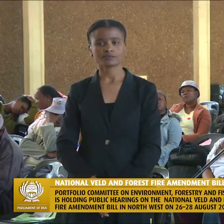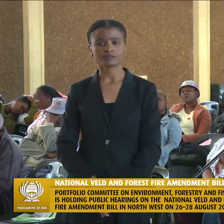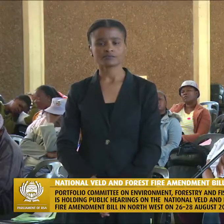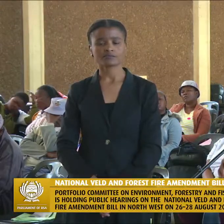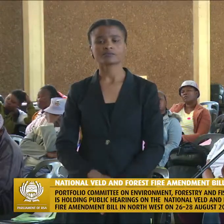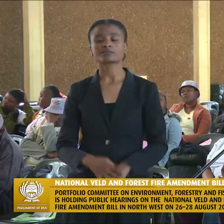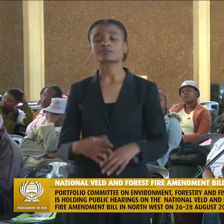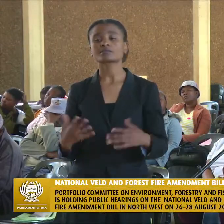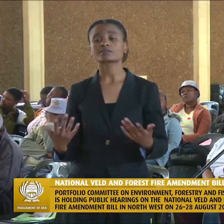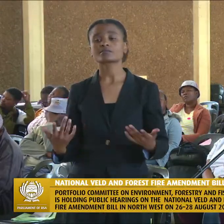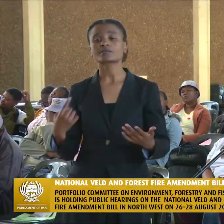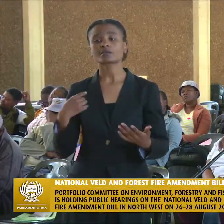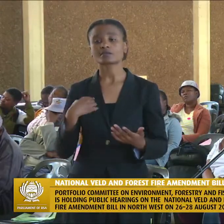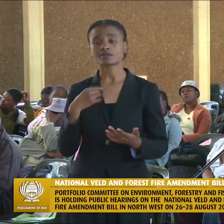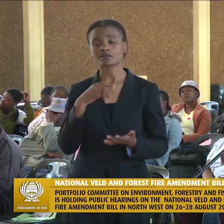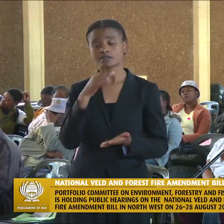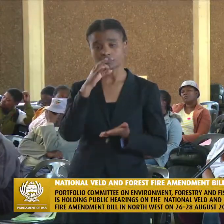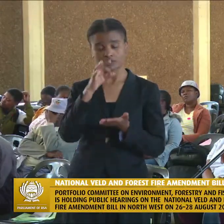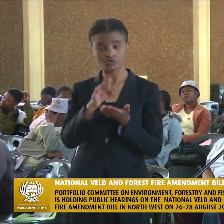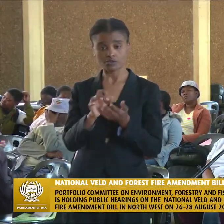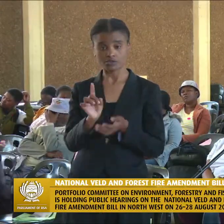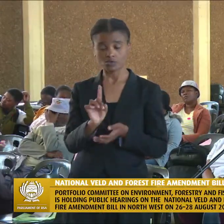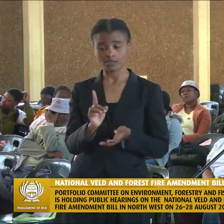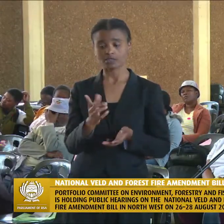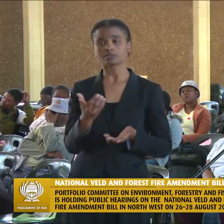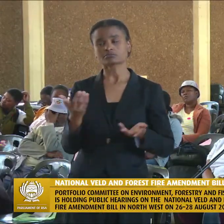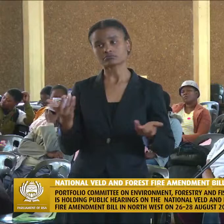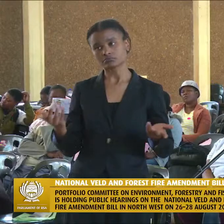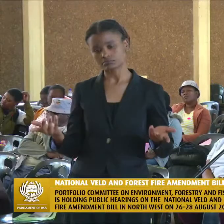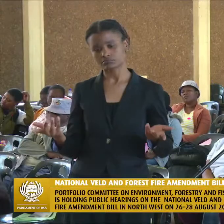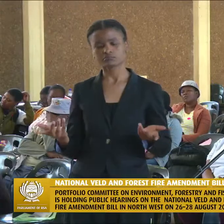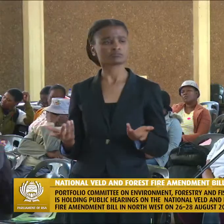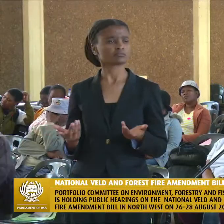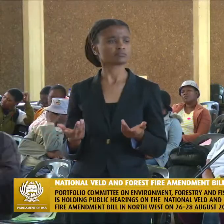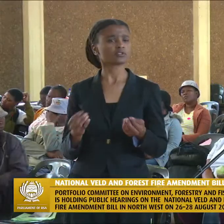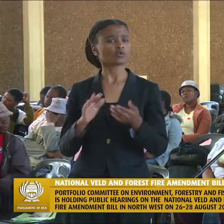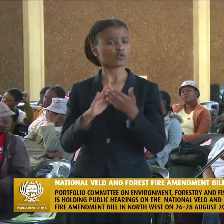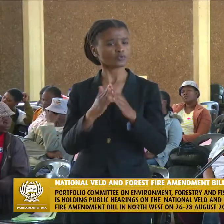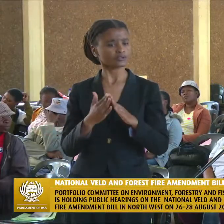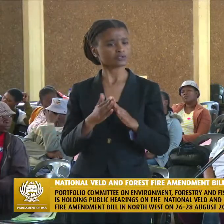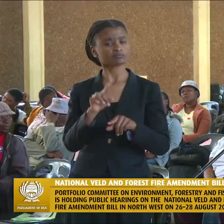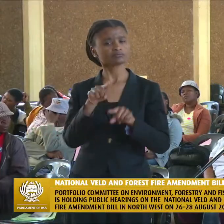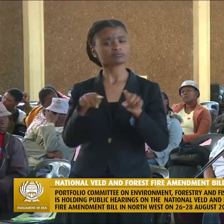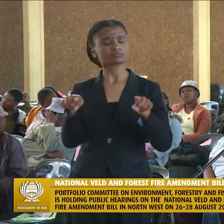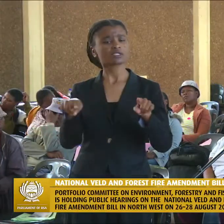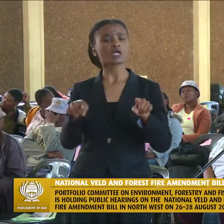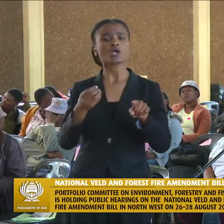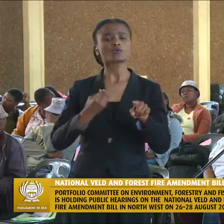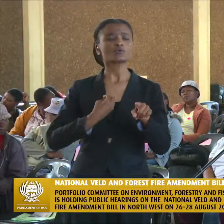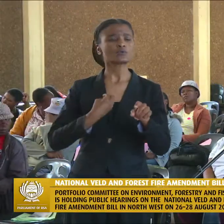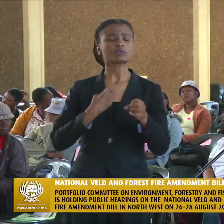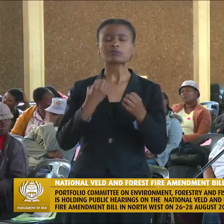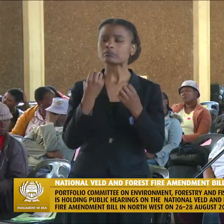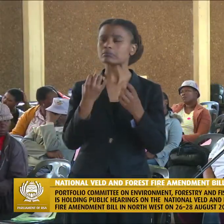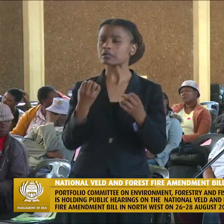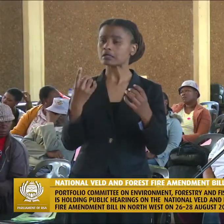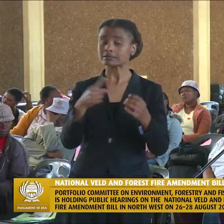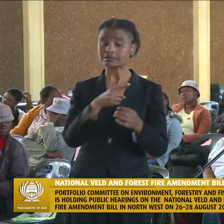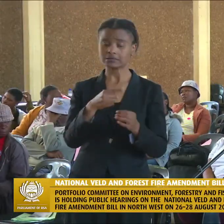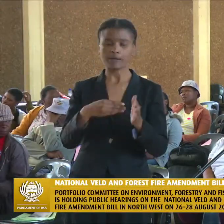my suggestion is that we do have a youth who have passed metric we should train